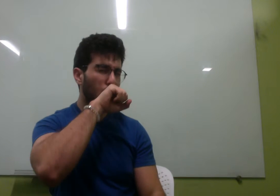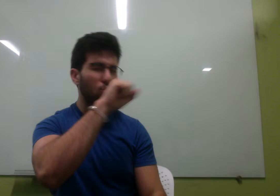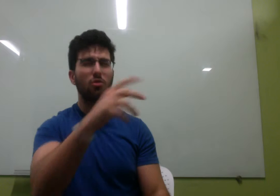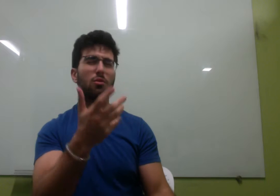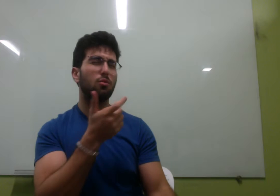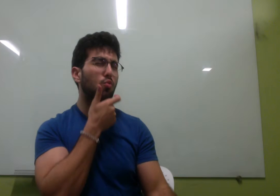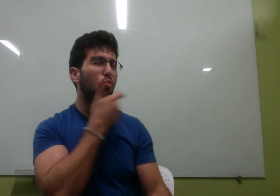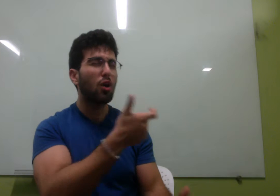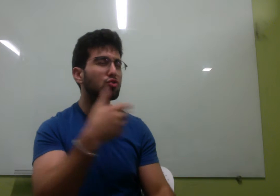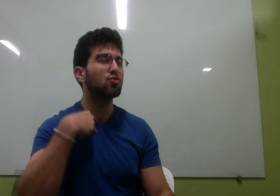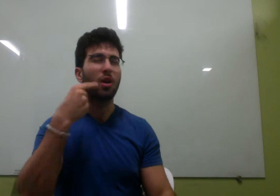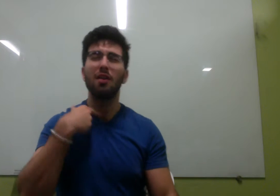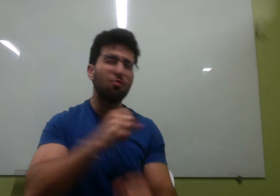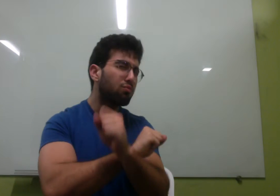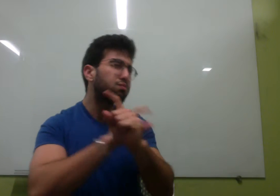Do you have giraffe cam? I'm watching some right now.